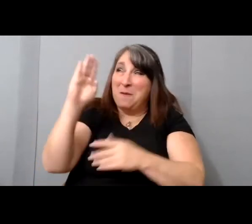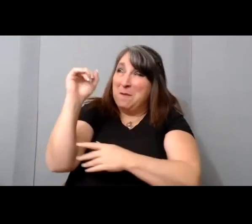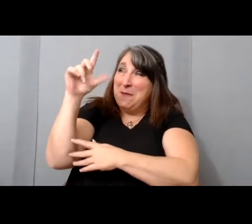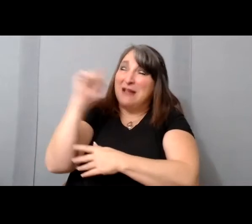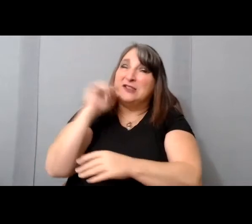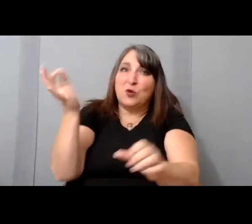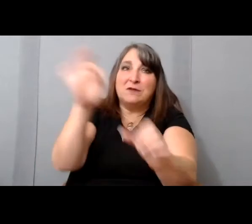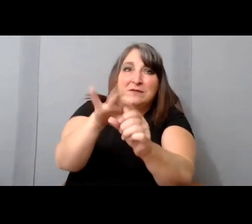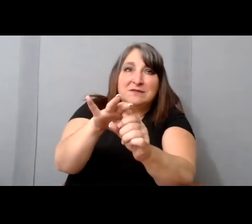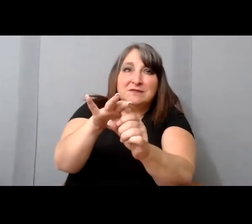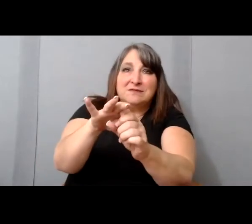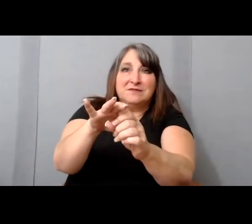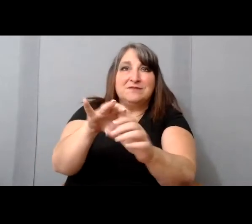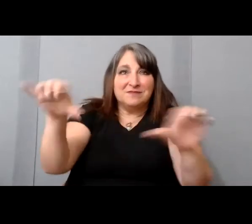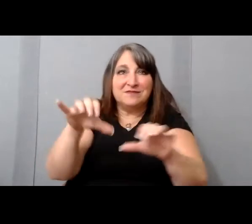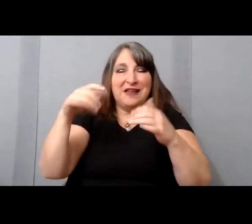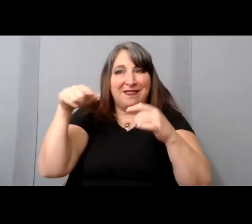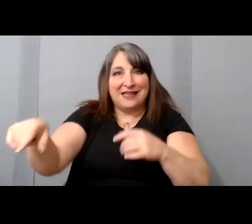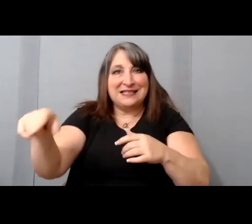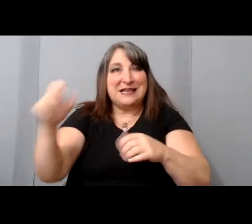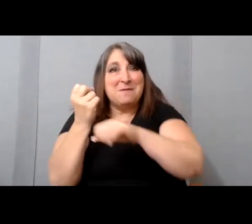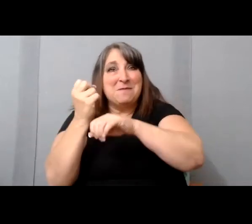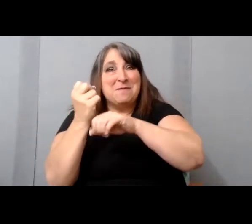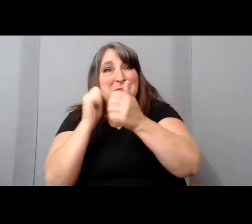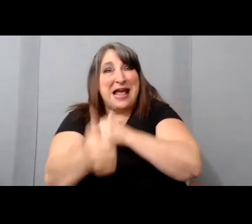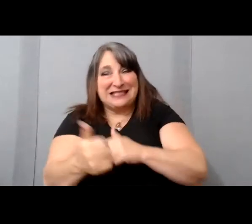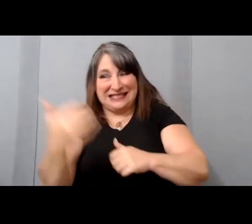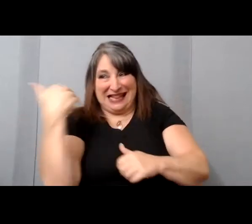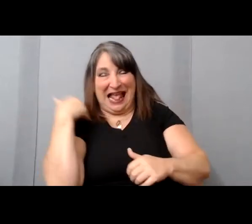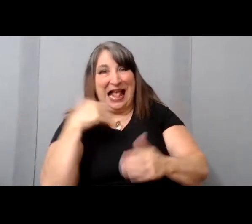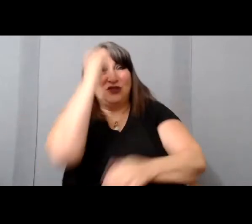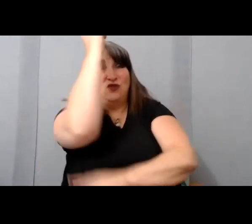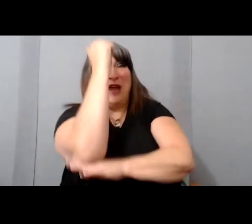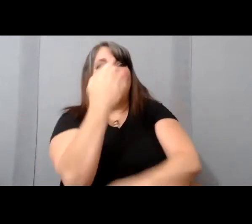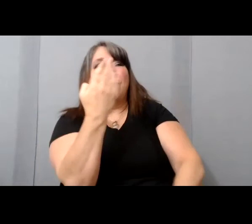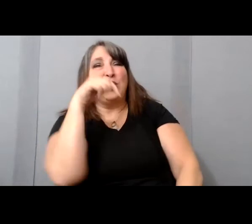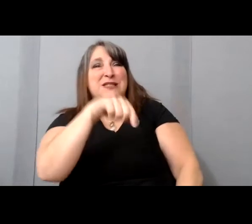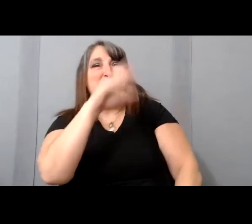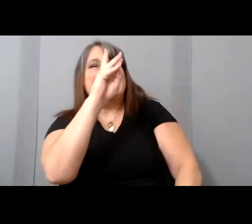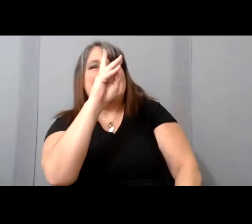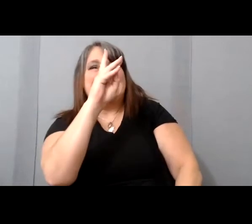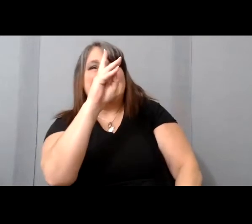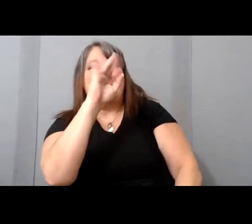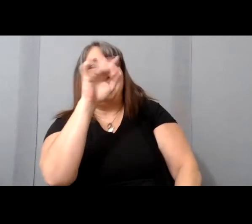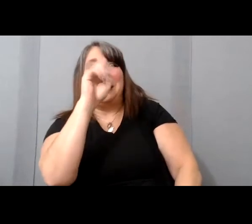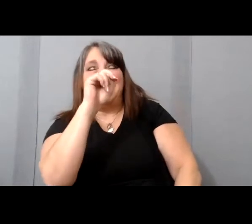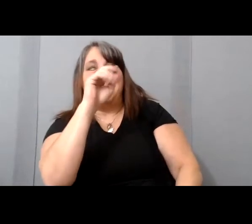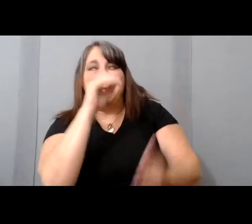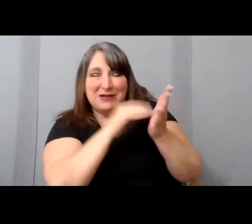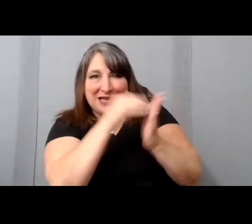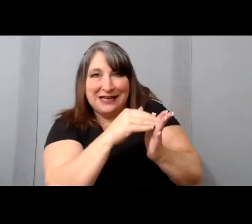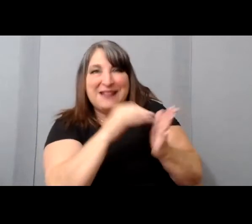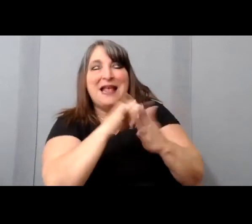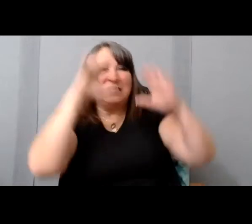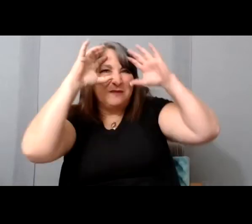it surpasses the previous record, which was 14.6 million ballots cast. That was in the presidential election